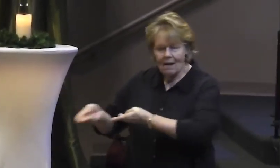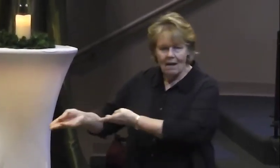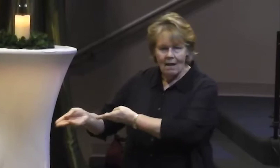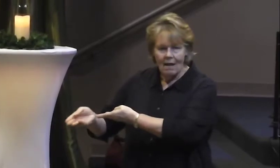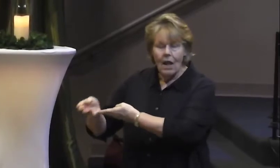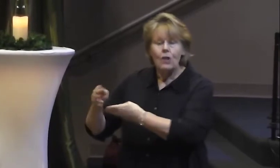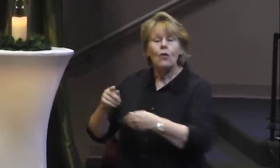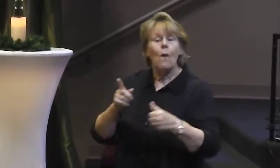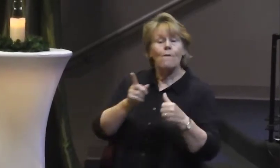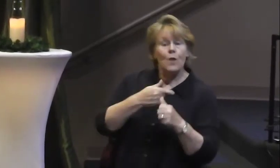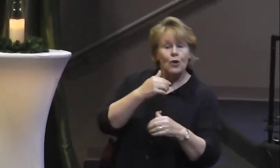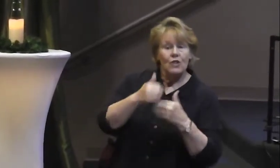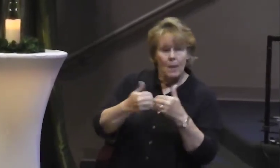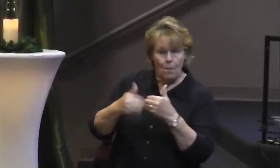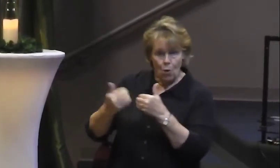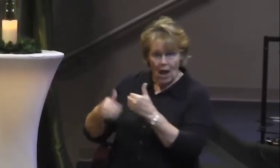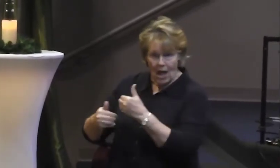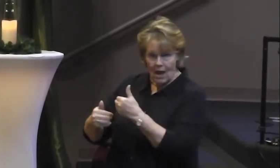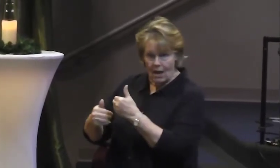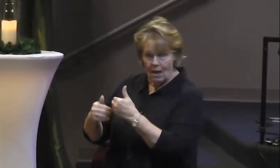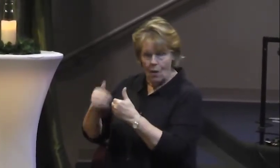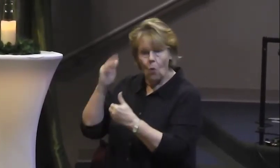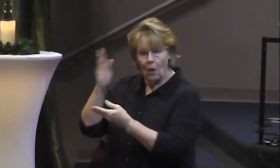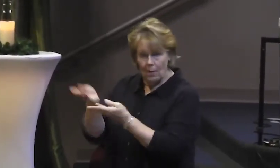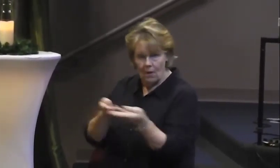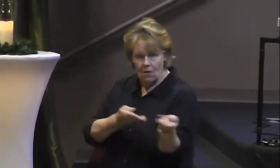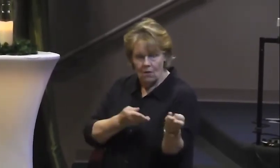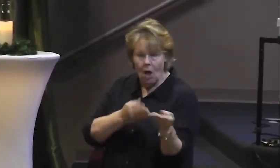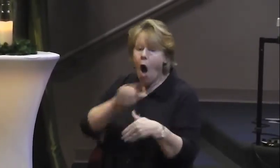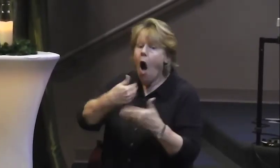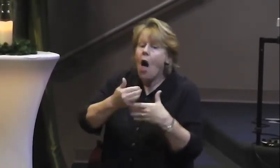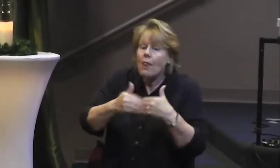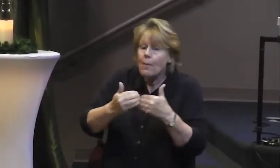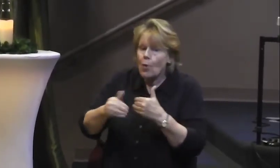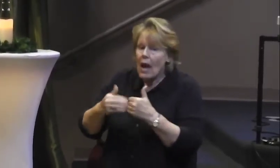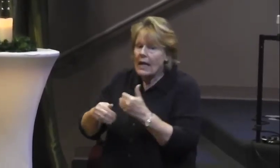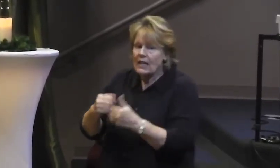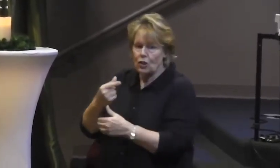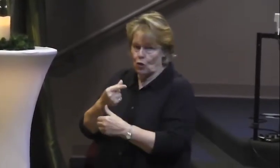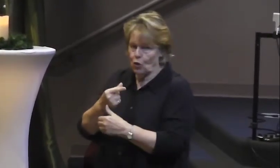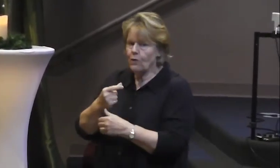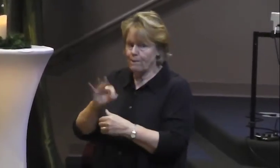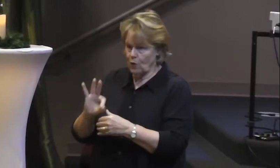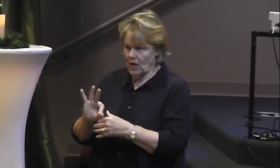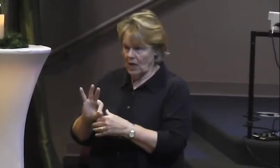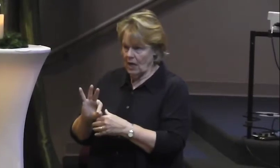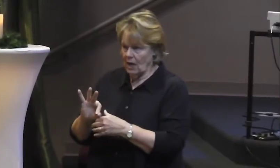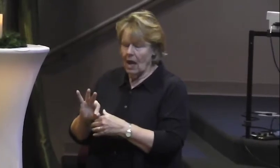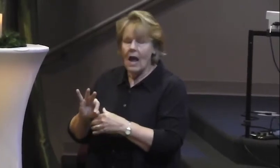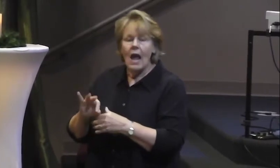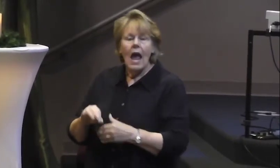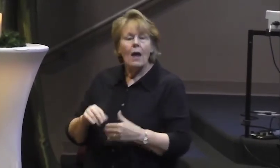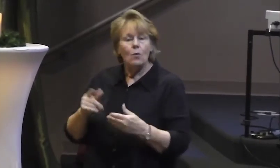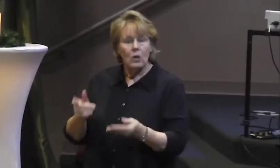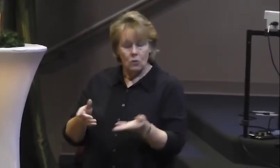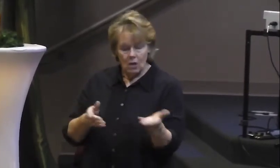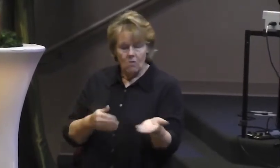bread, and all that's gluten-free. And we just ask them to play Christians to go ahead and take the bread and eat it at that